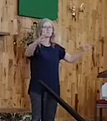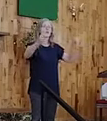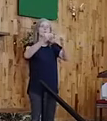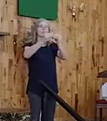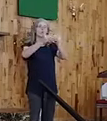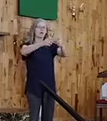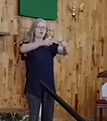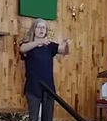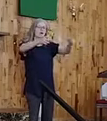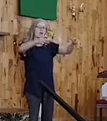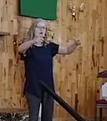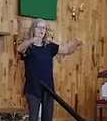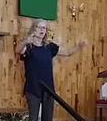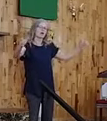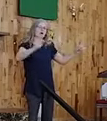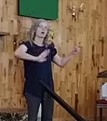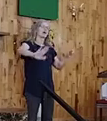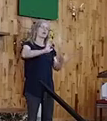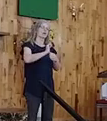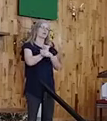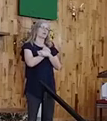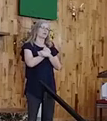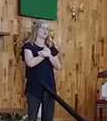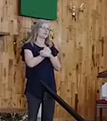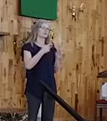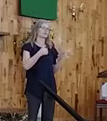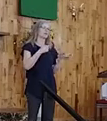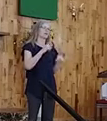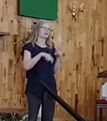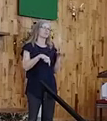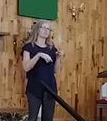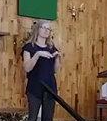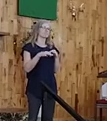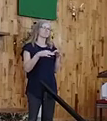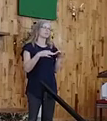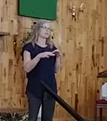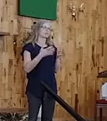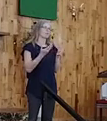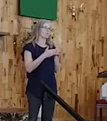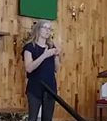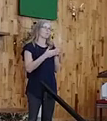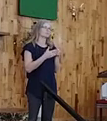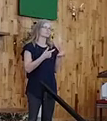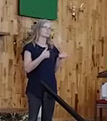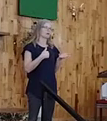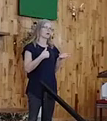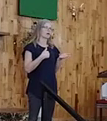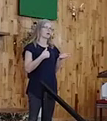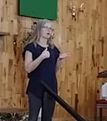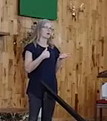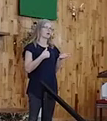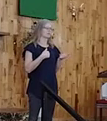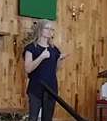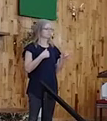the scope of your love. And I can't tell you how often I have passed